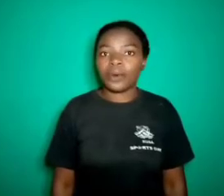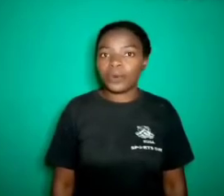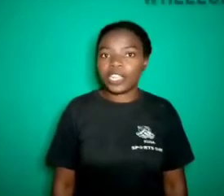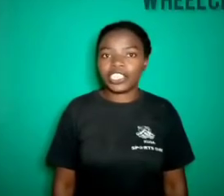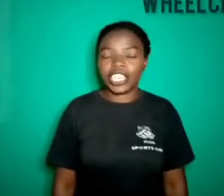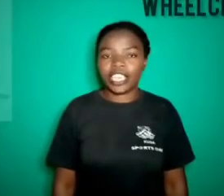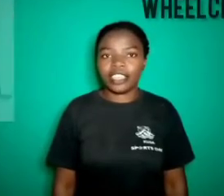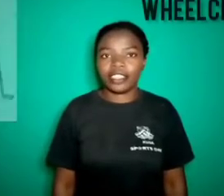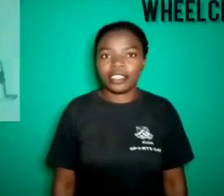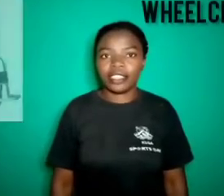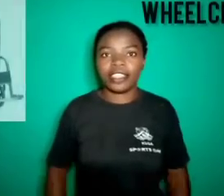Wheelchair,